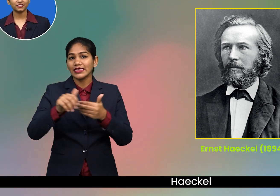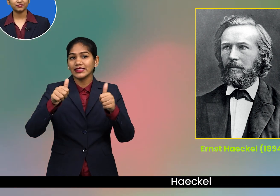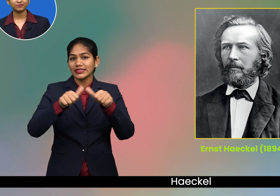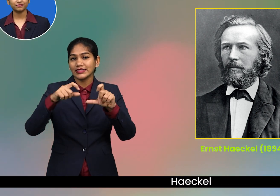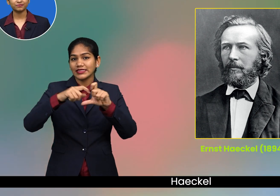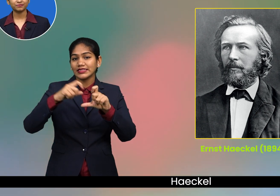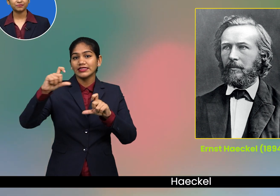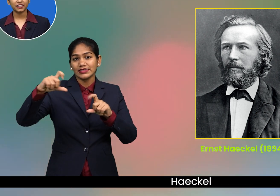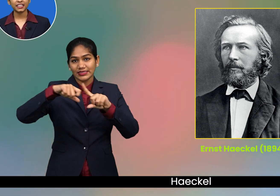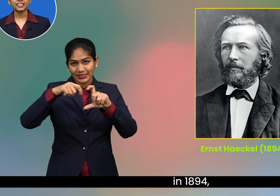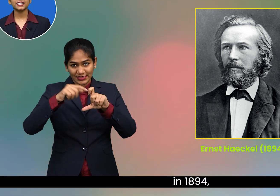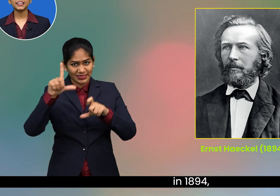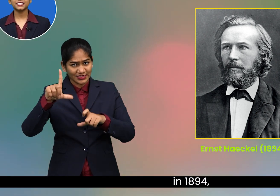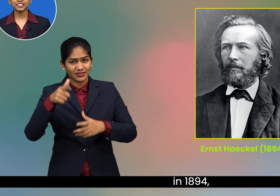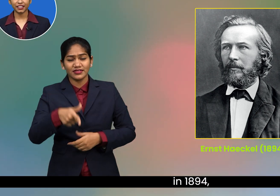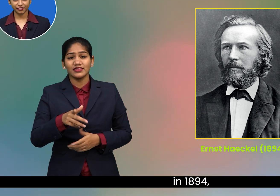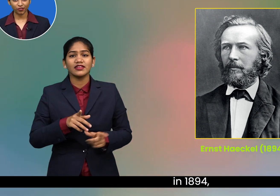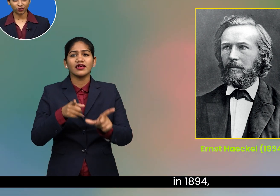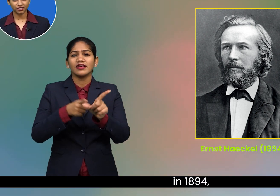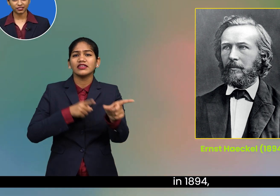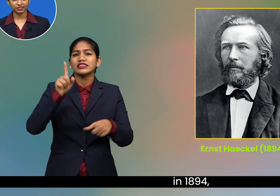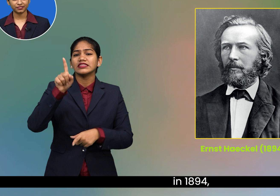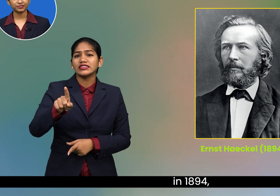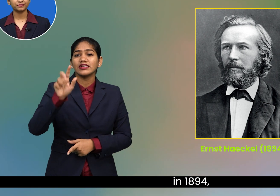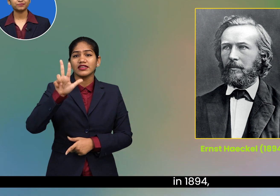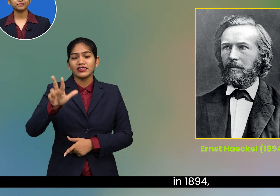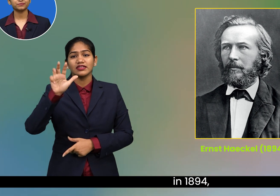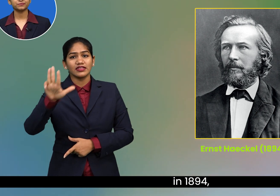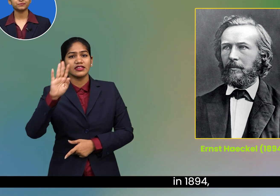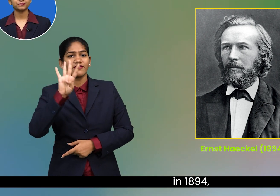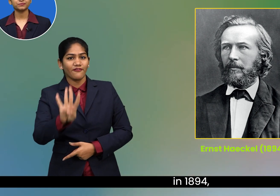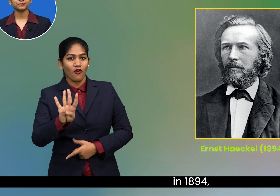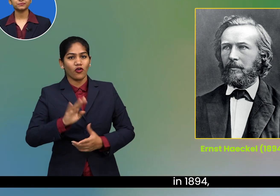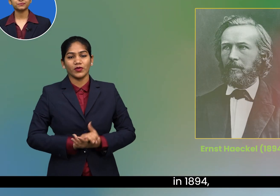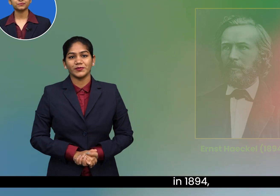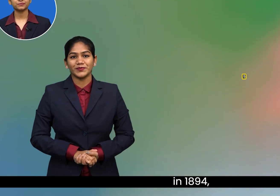Haeckel in 1894,